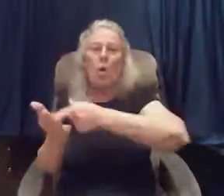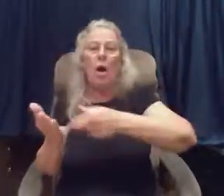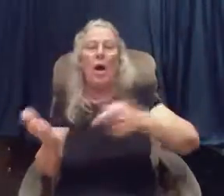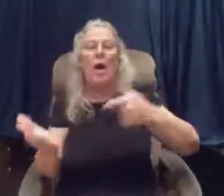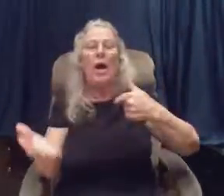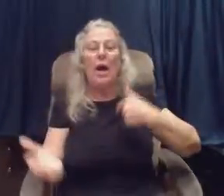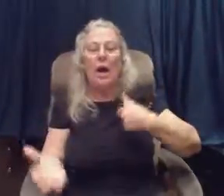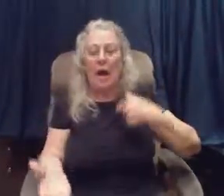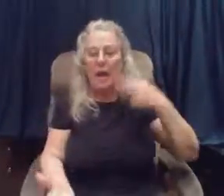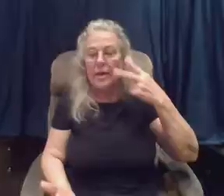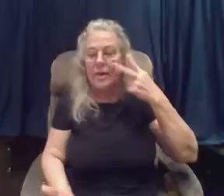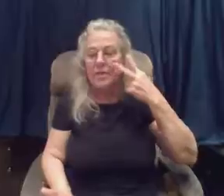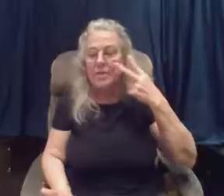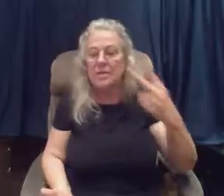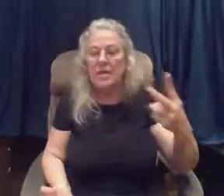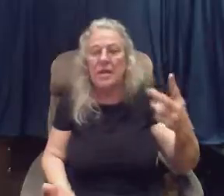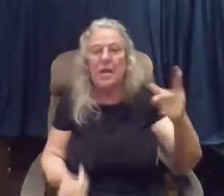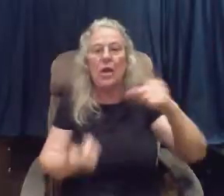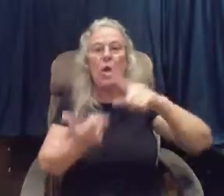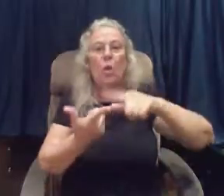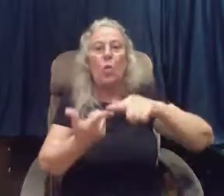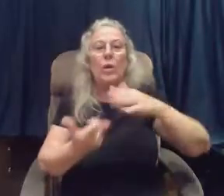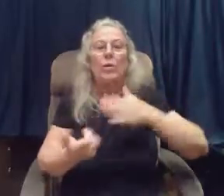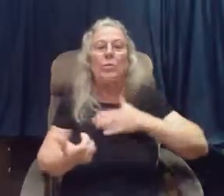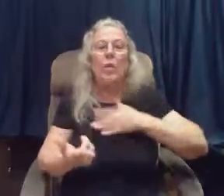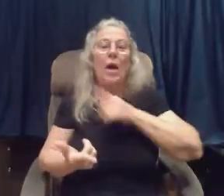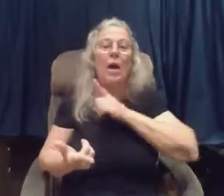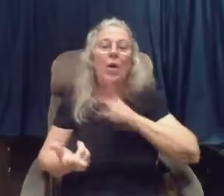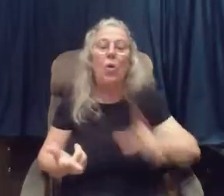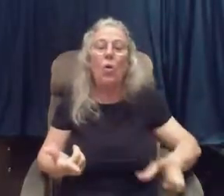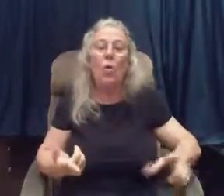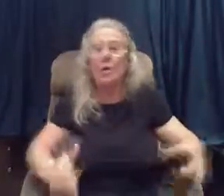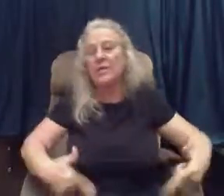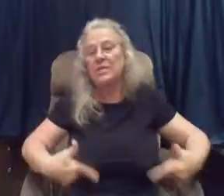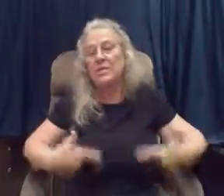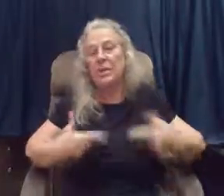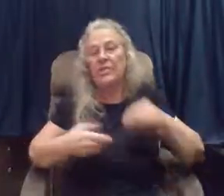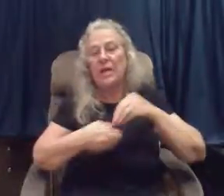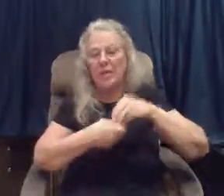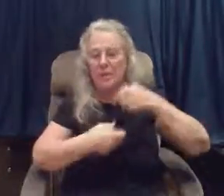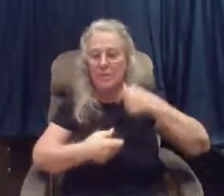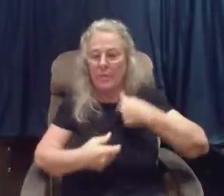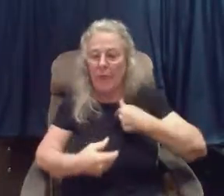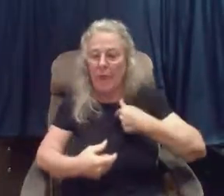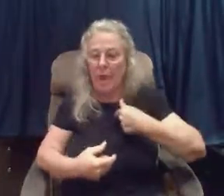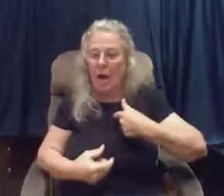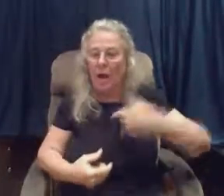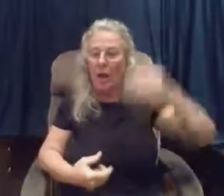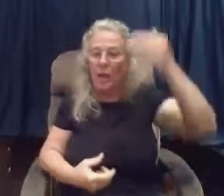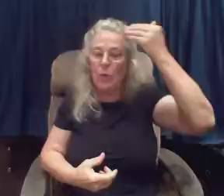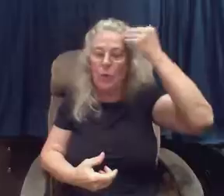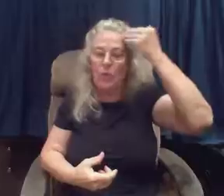what I can see. When my Lord is living in me, I know